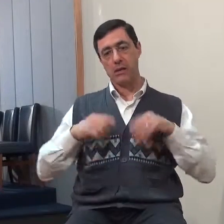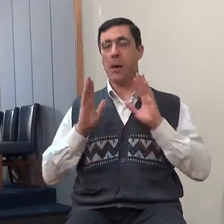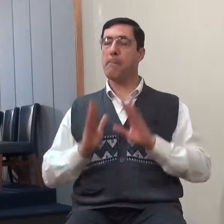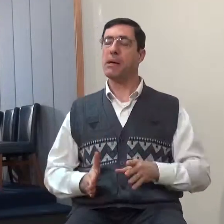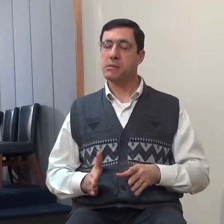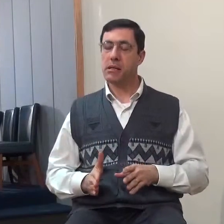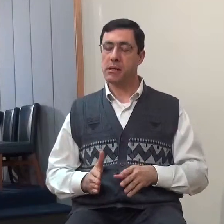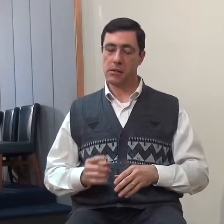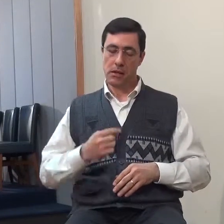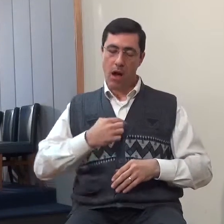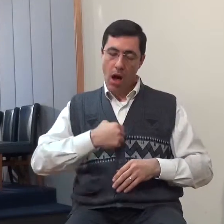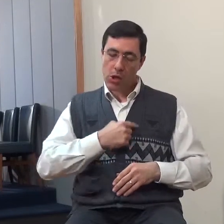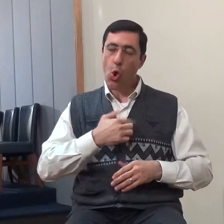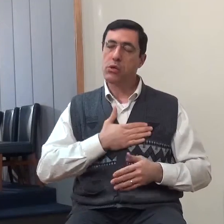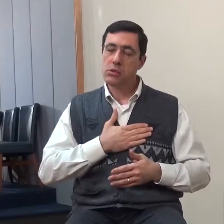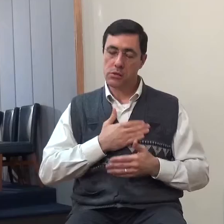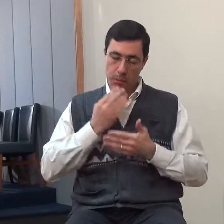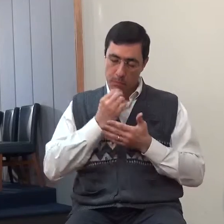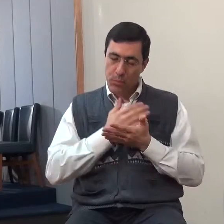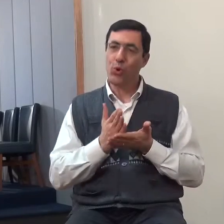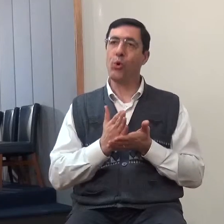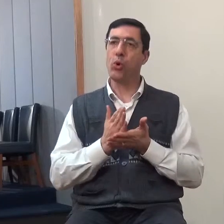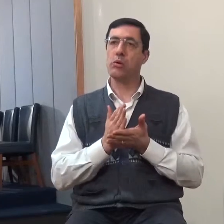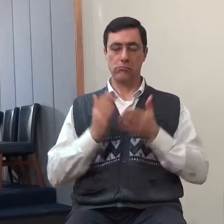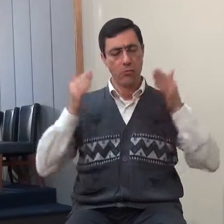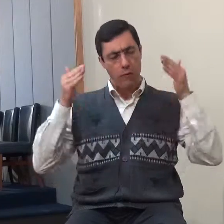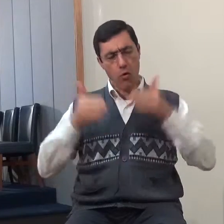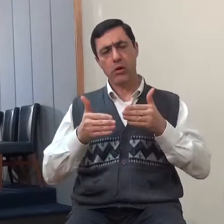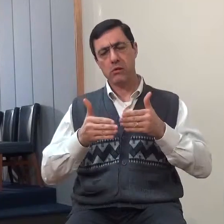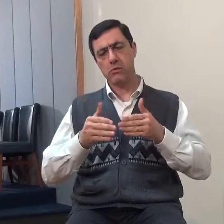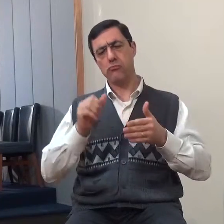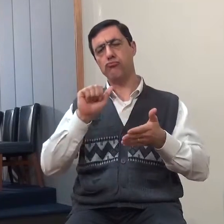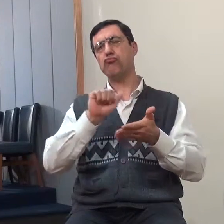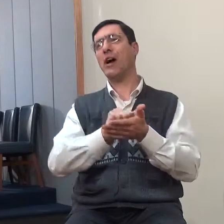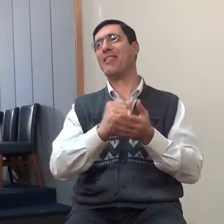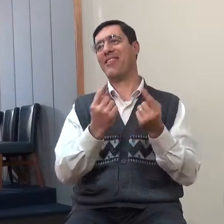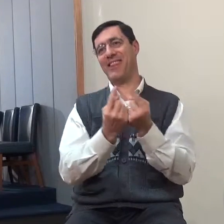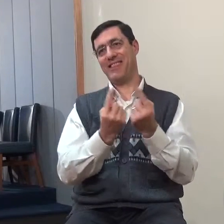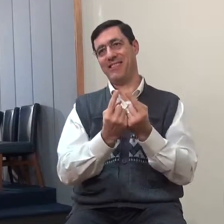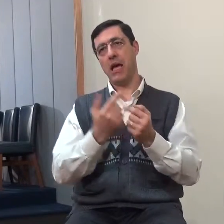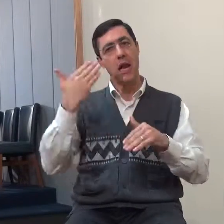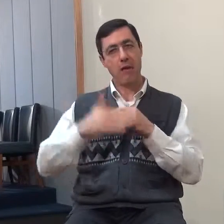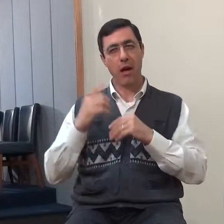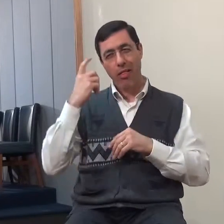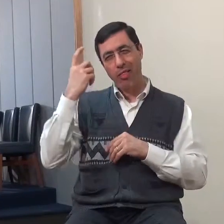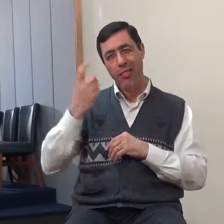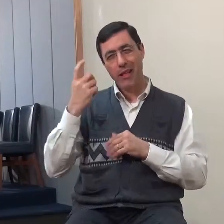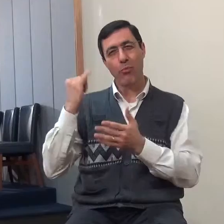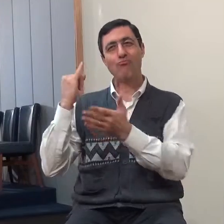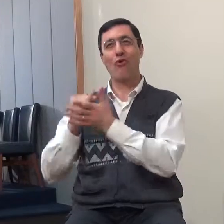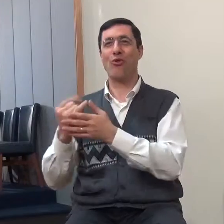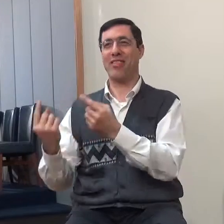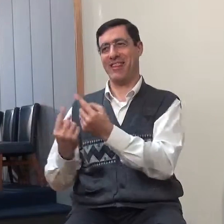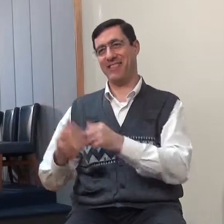and single-minded. And you've got to be moral people. And practically, verse